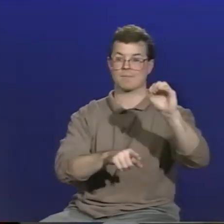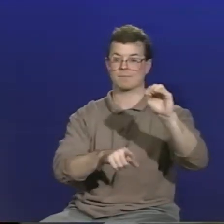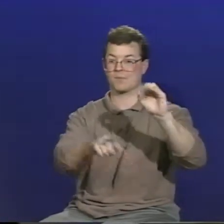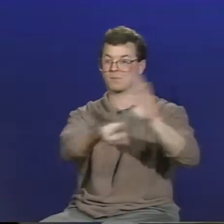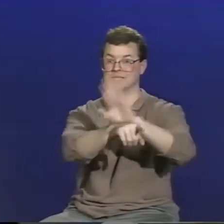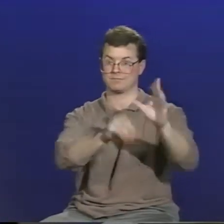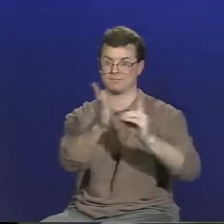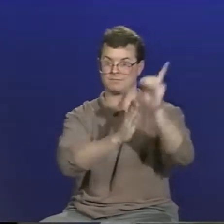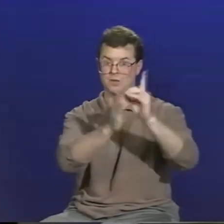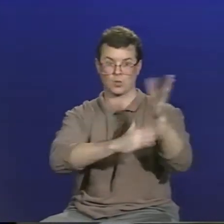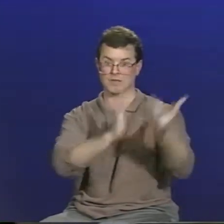to solve this problem.